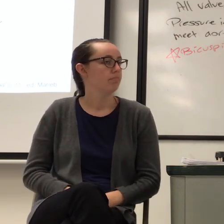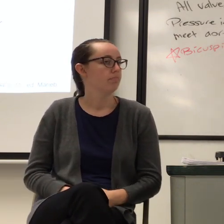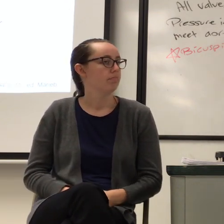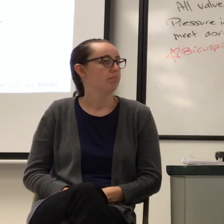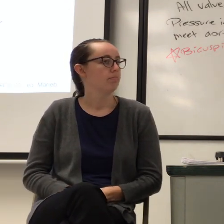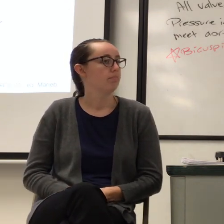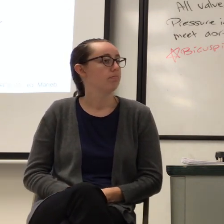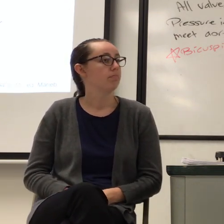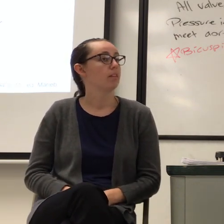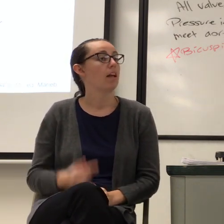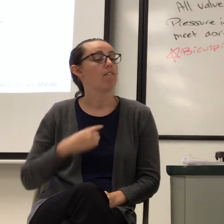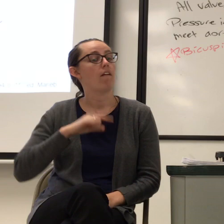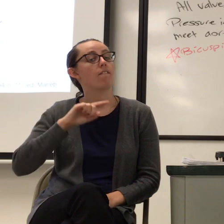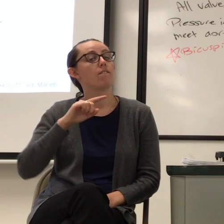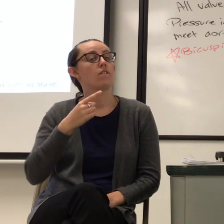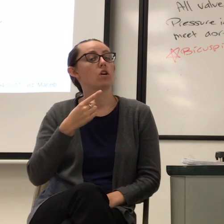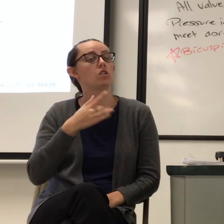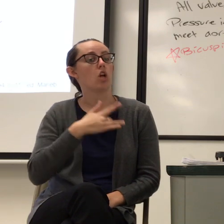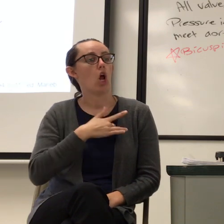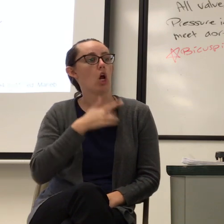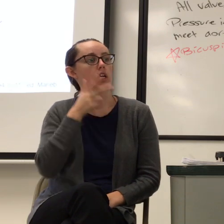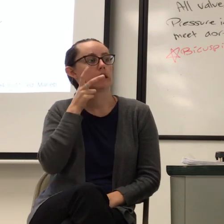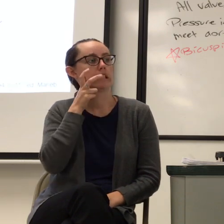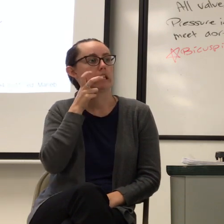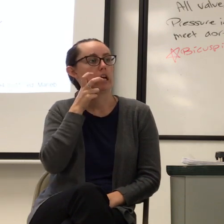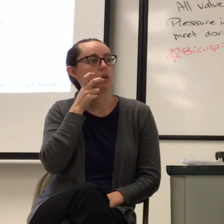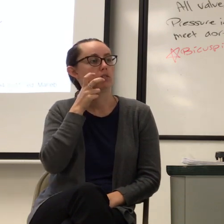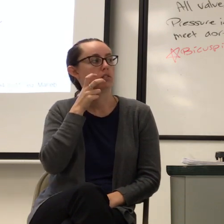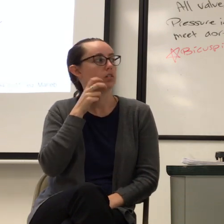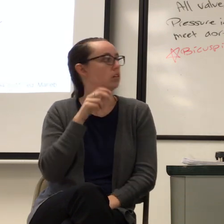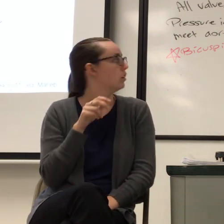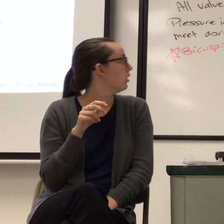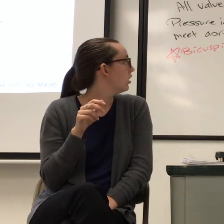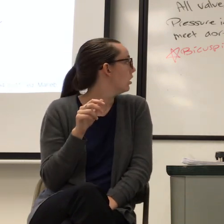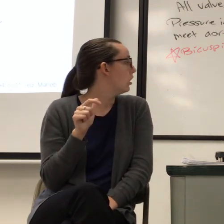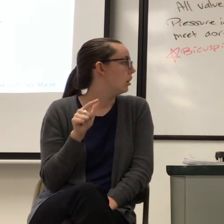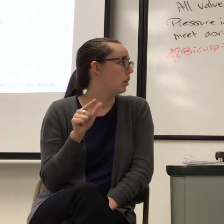You get the first heart sound, love.